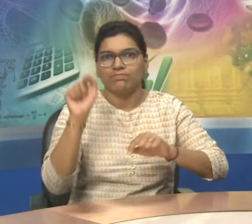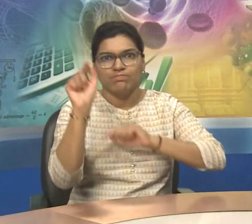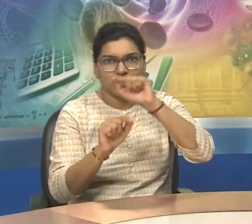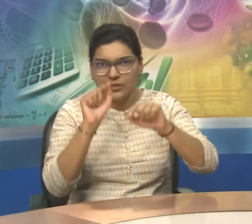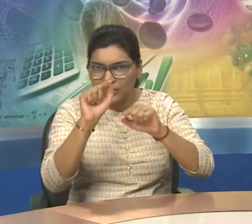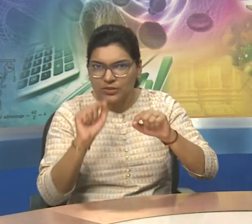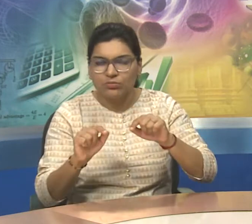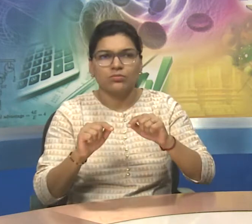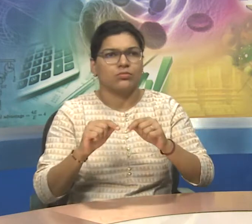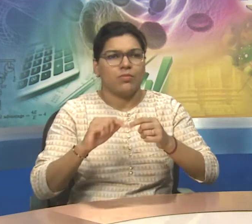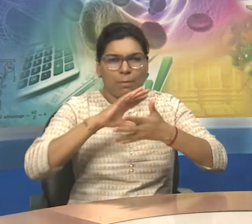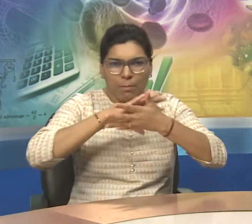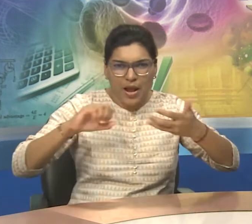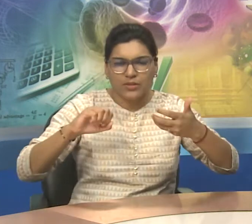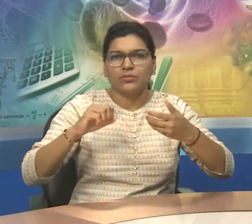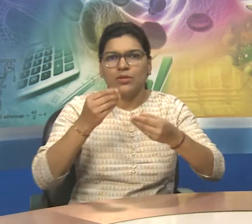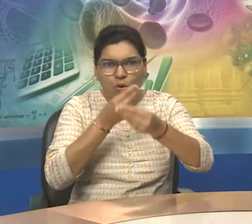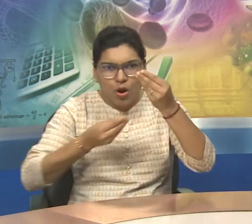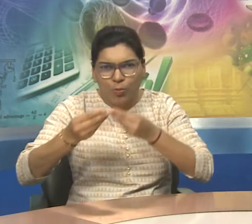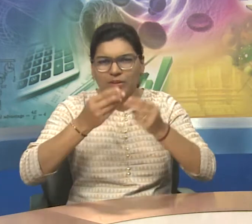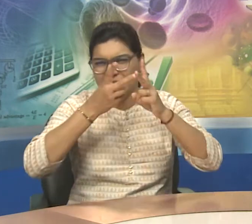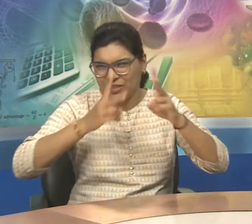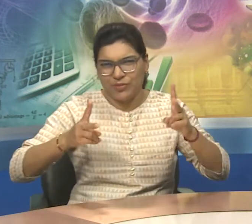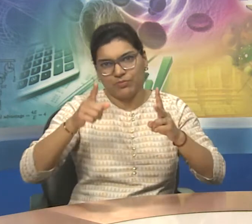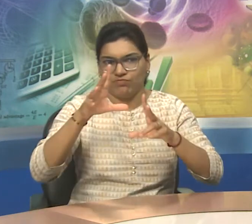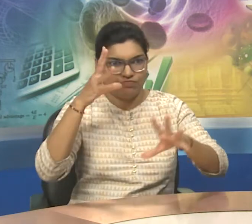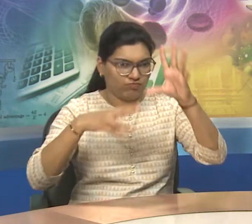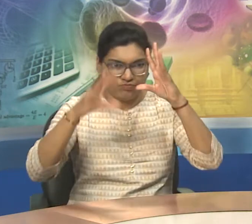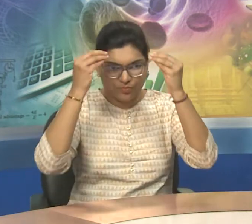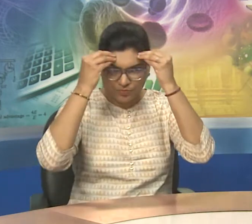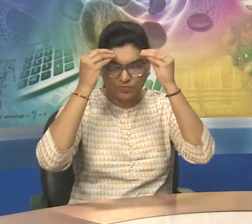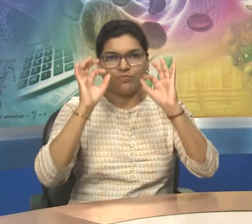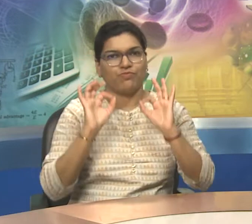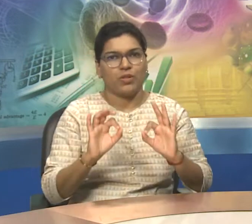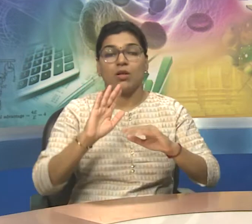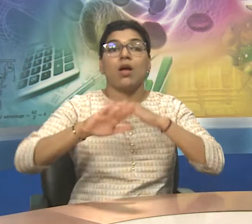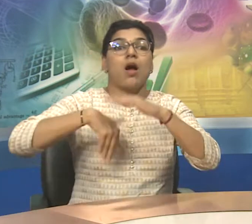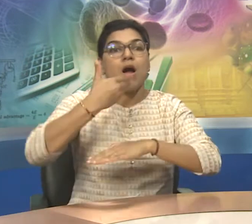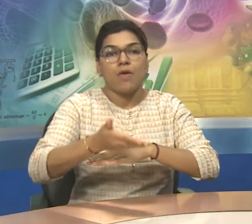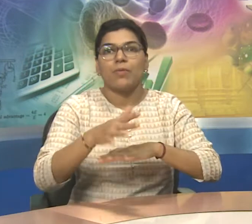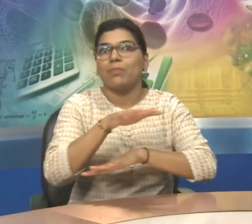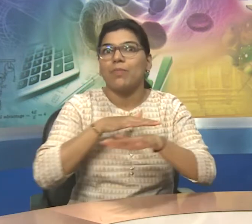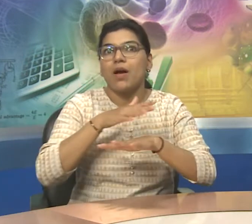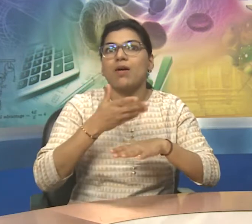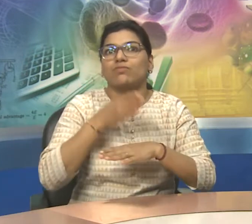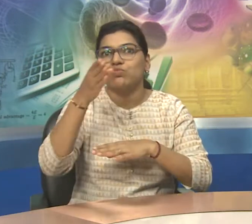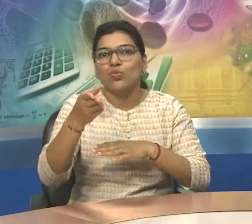different things or different subjects such as economics, accounts, Hindi, history,